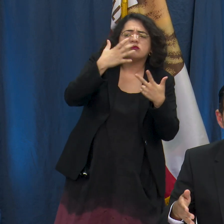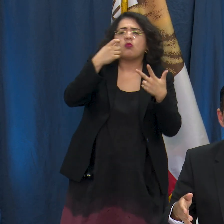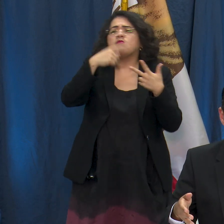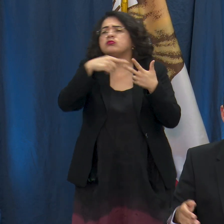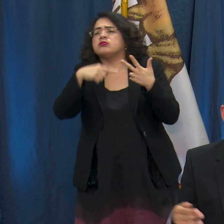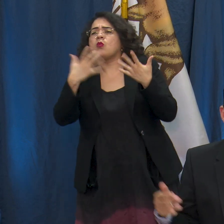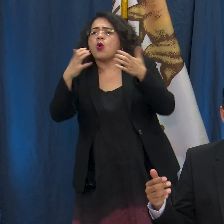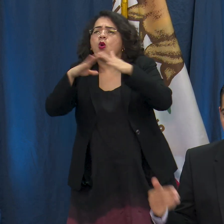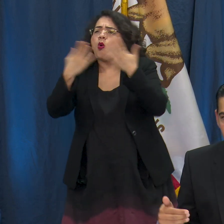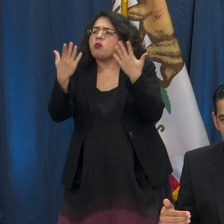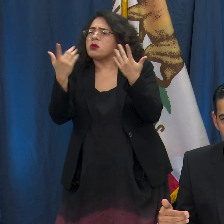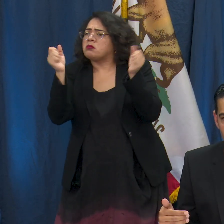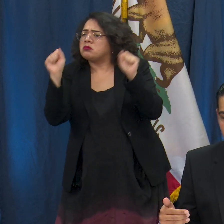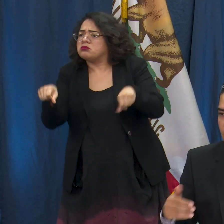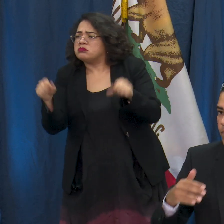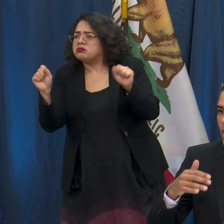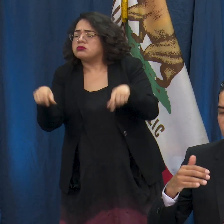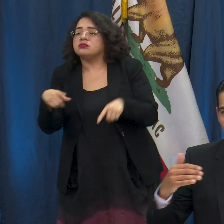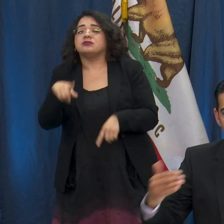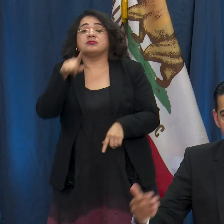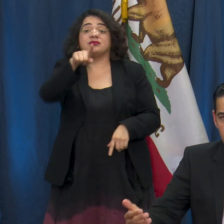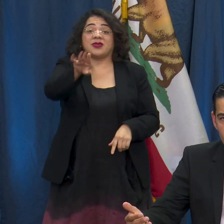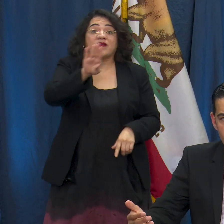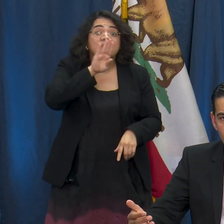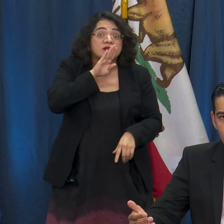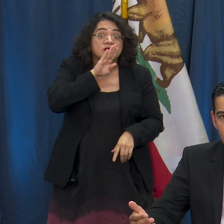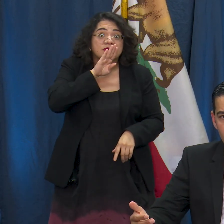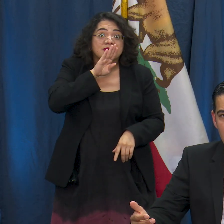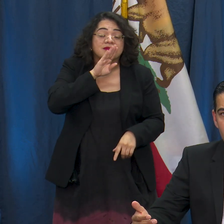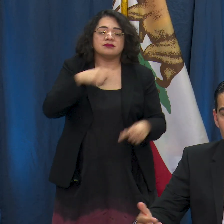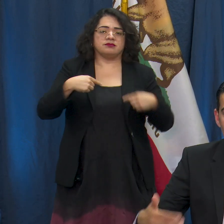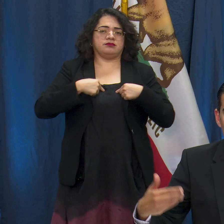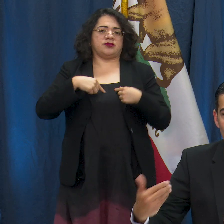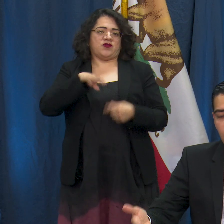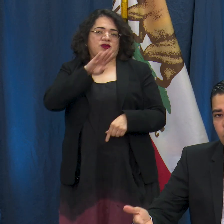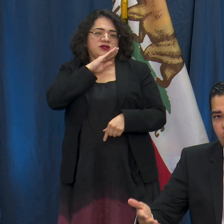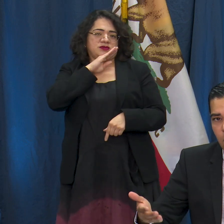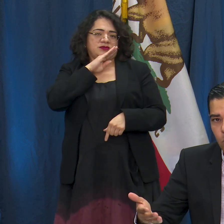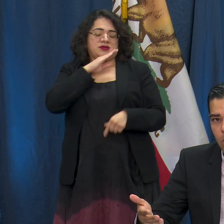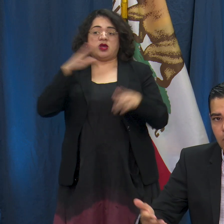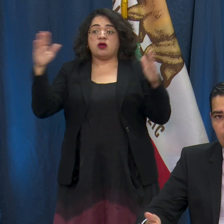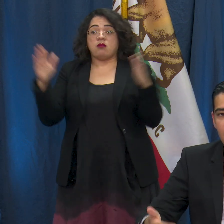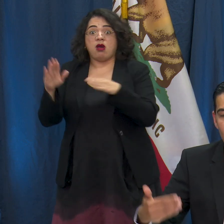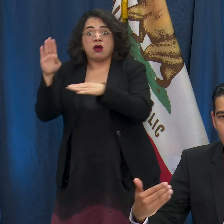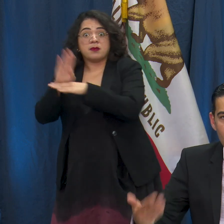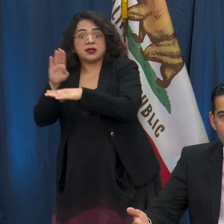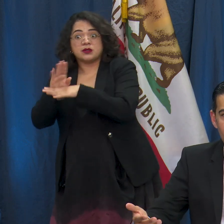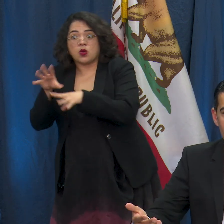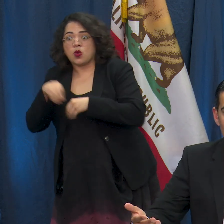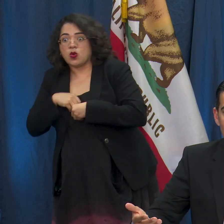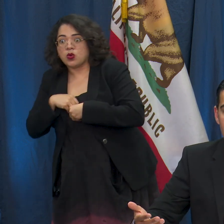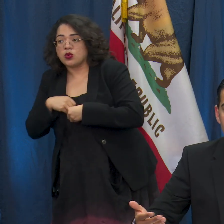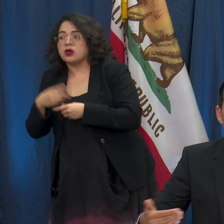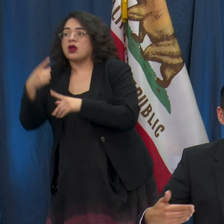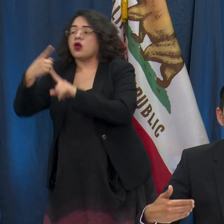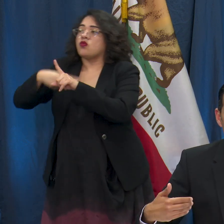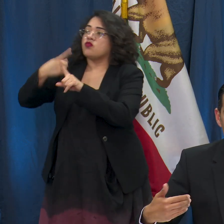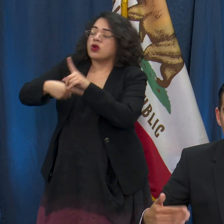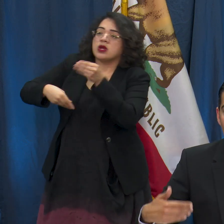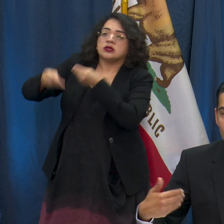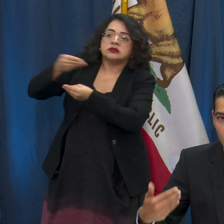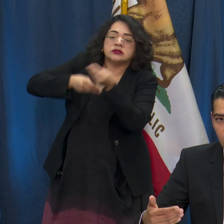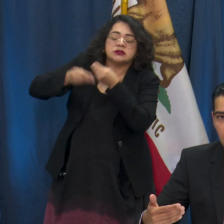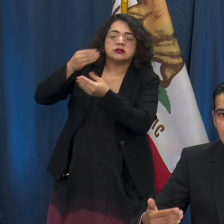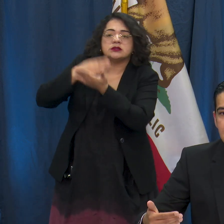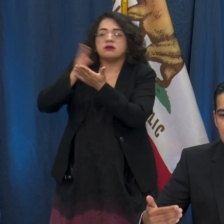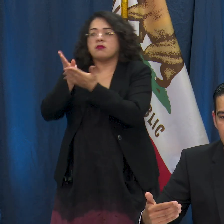You're frustrated. I'm frustrated. Small business owners are losing their livelihoods. Workers are out of work, don't know how they're going to pay the rent. And we